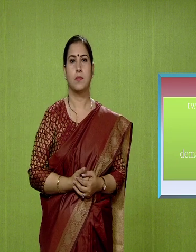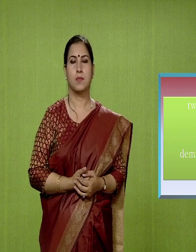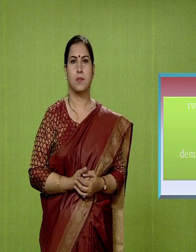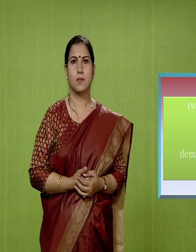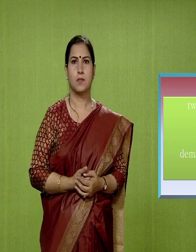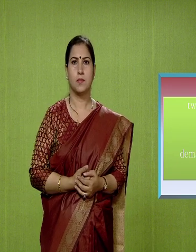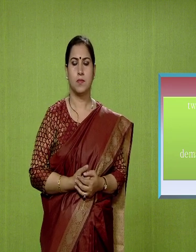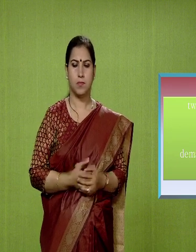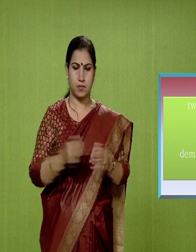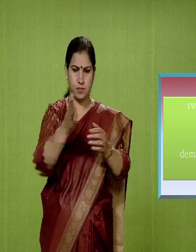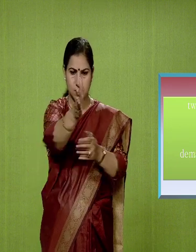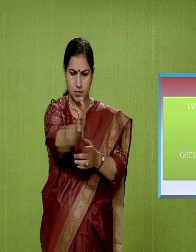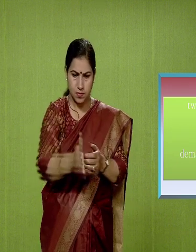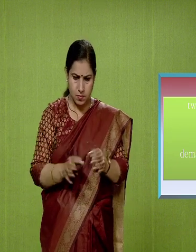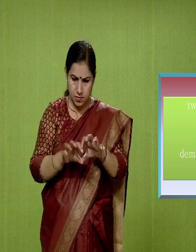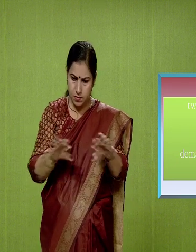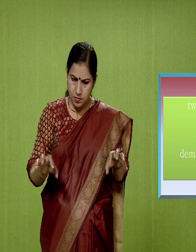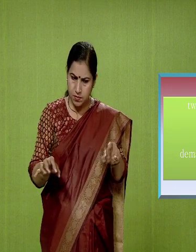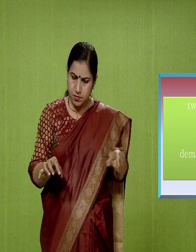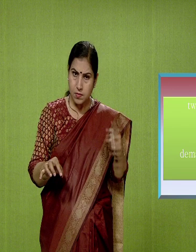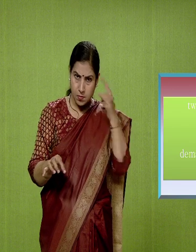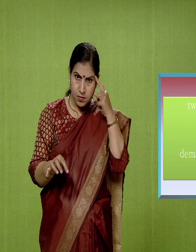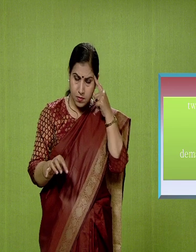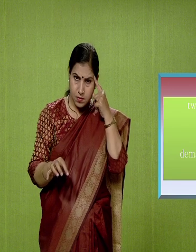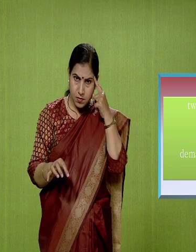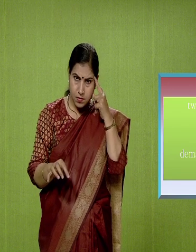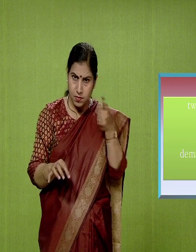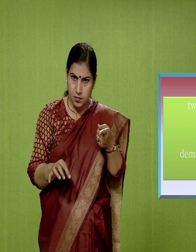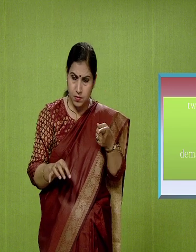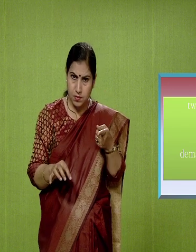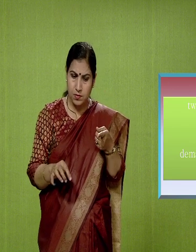Two nation theory. Can you guess what does it mean?